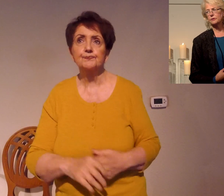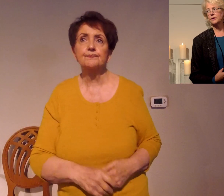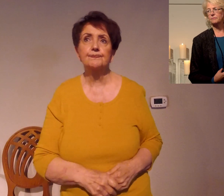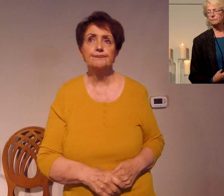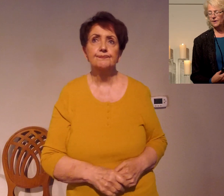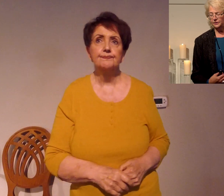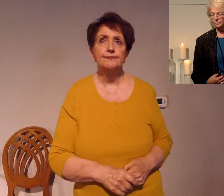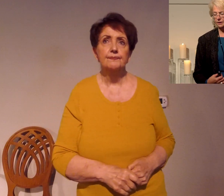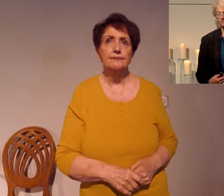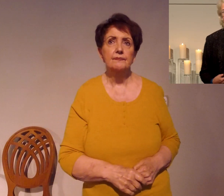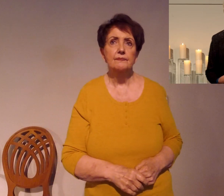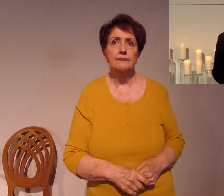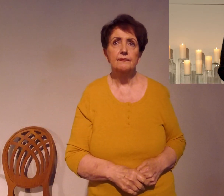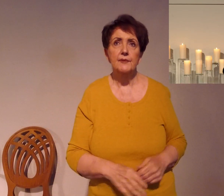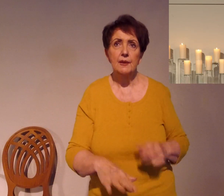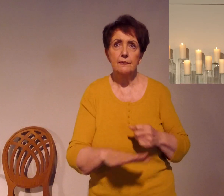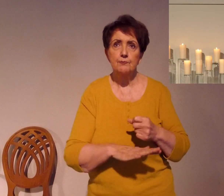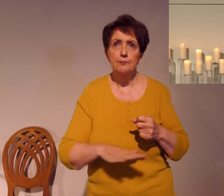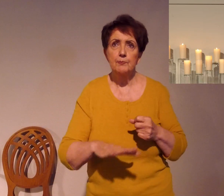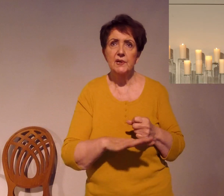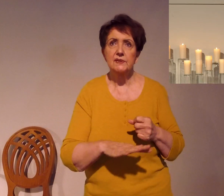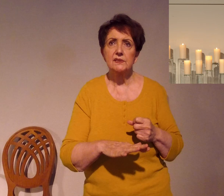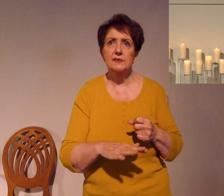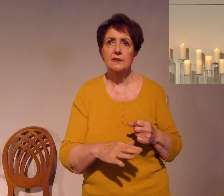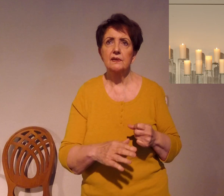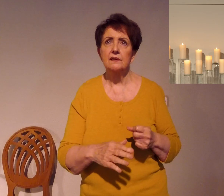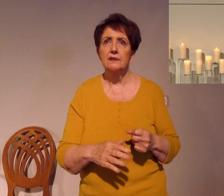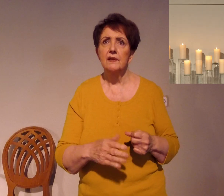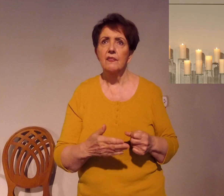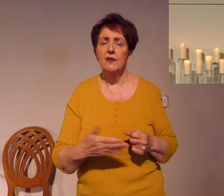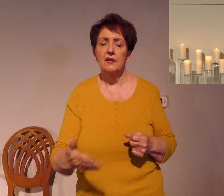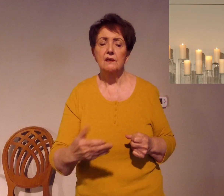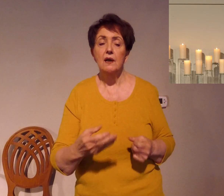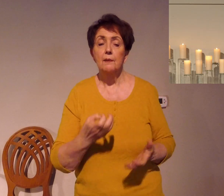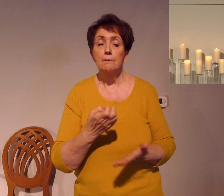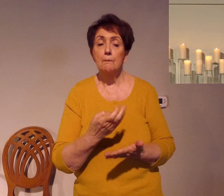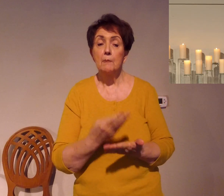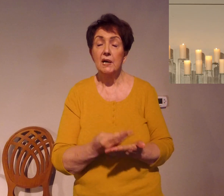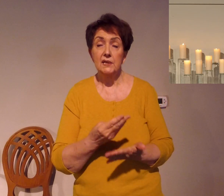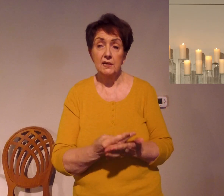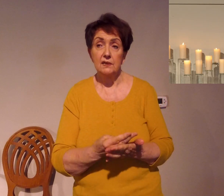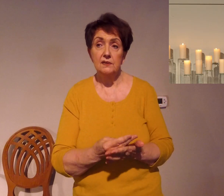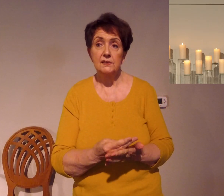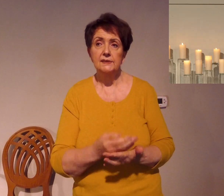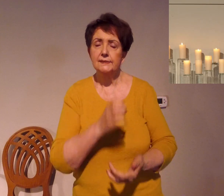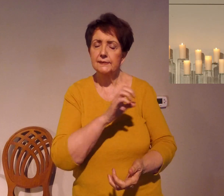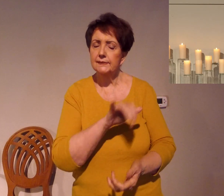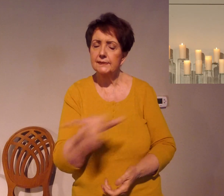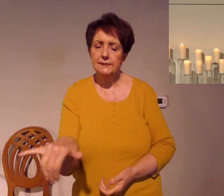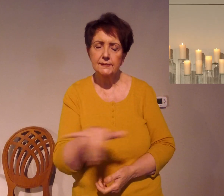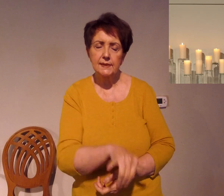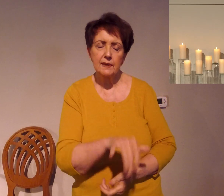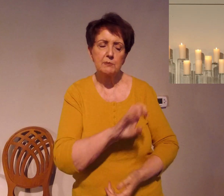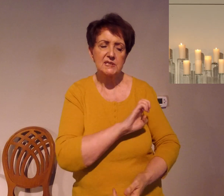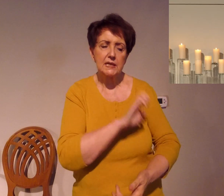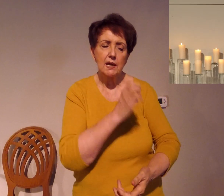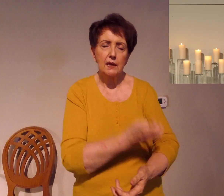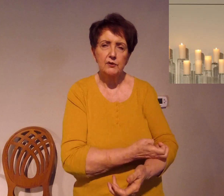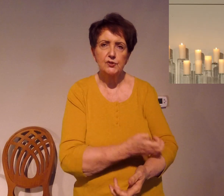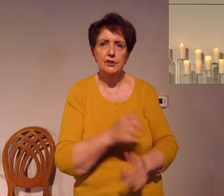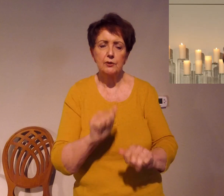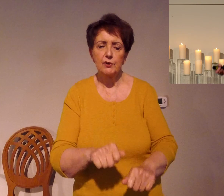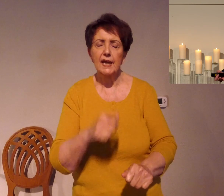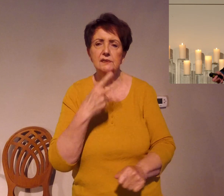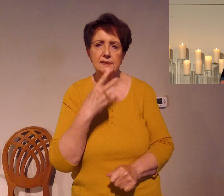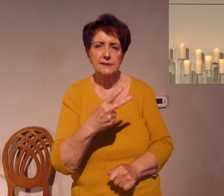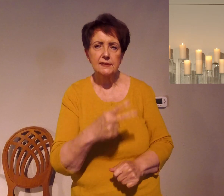one of the fundamental fact about money is simply energy in a form we can see. Right? So we get paid money because we've